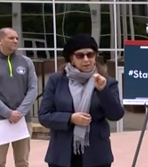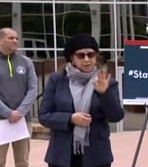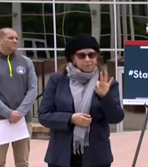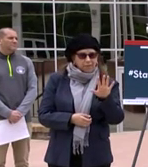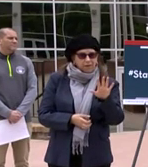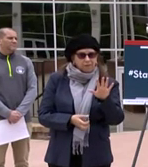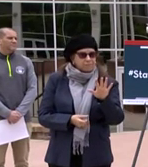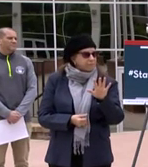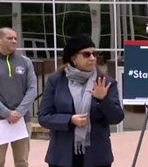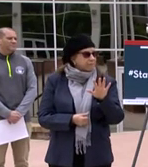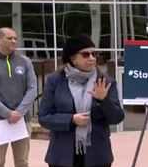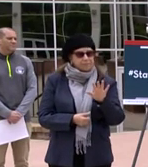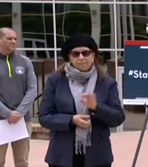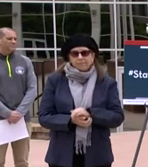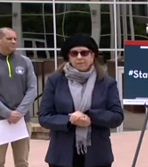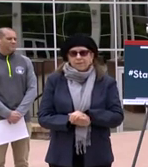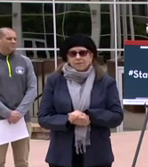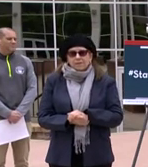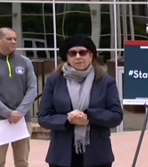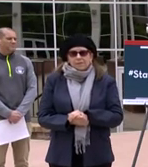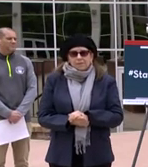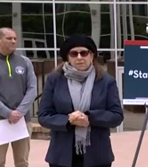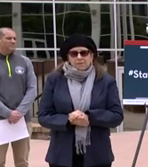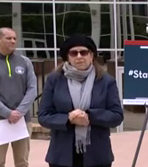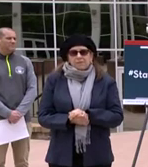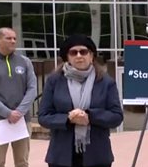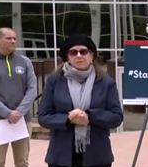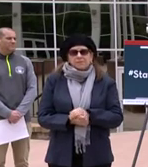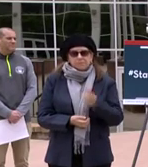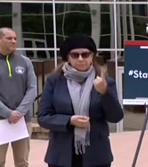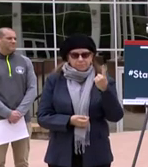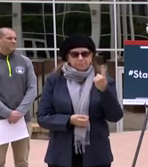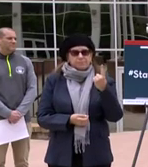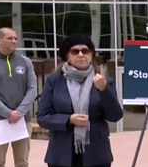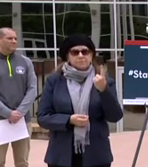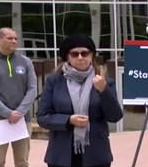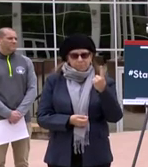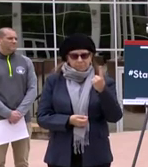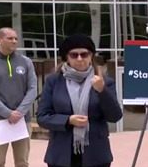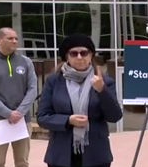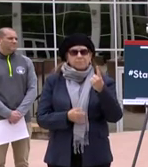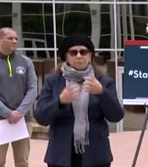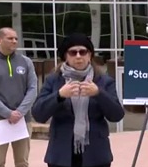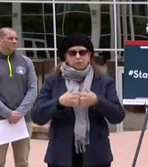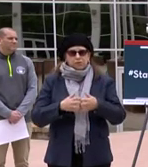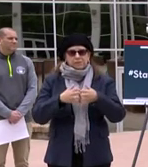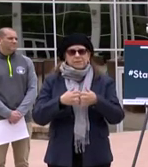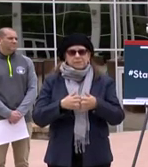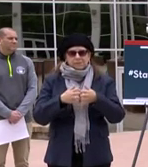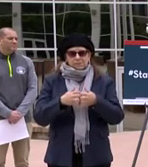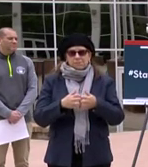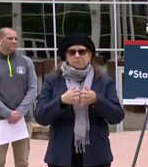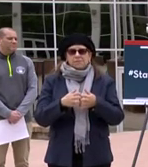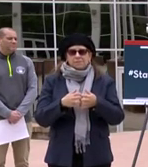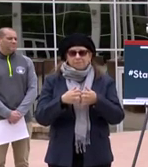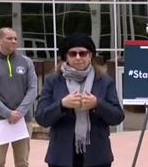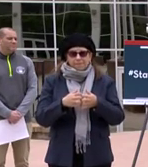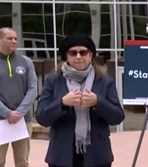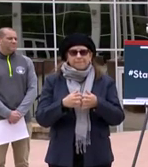the district getting those? I think we have one on order, and we'll catch up today on, I know the announcement about the